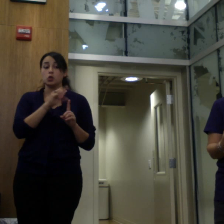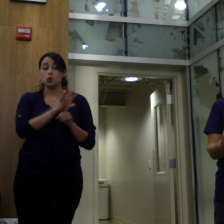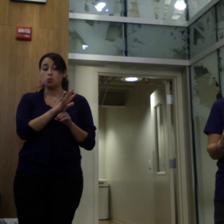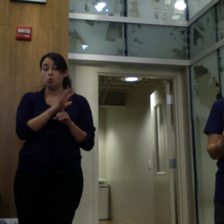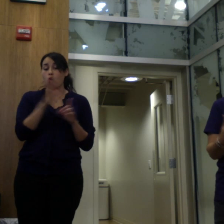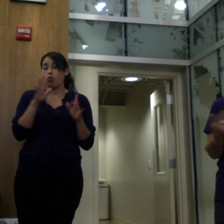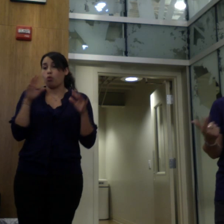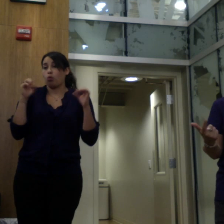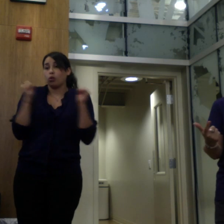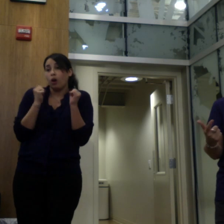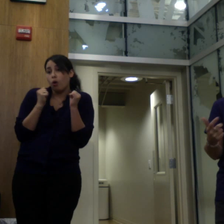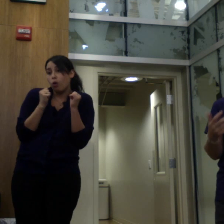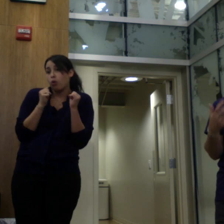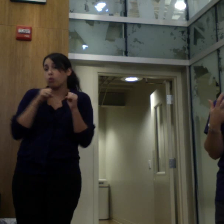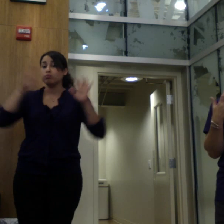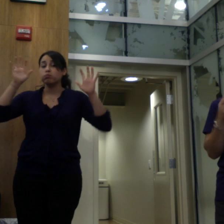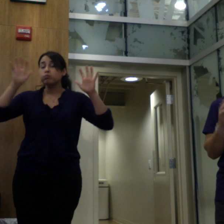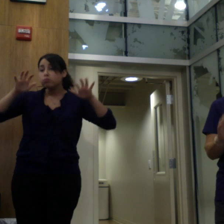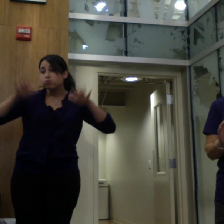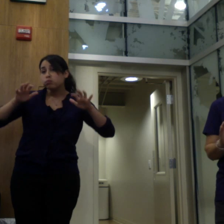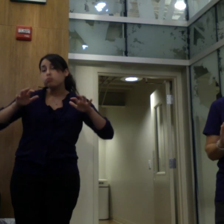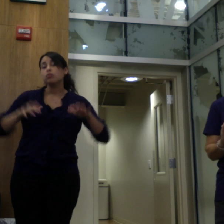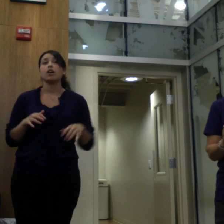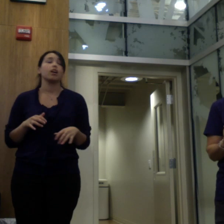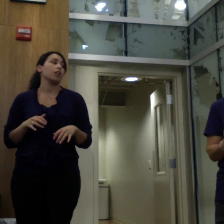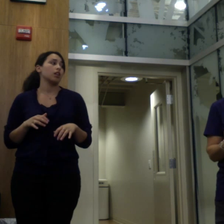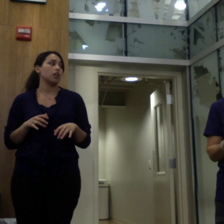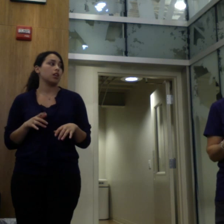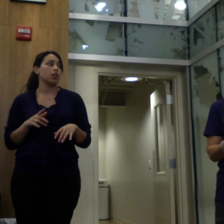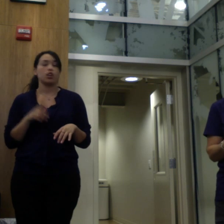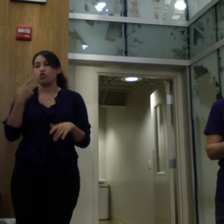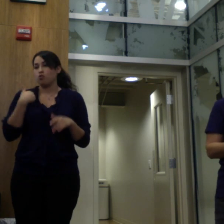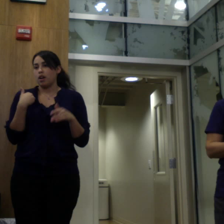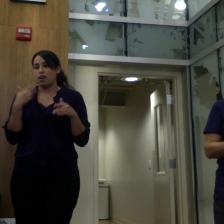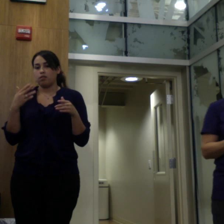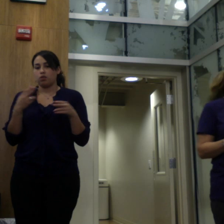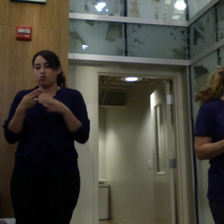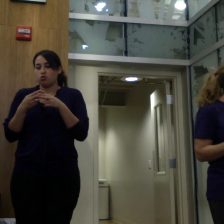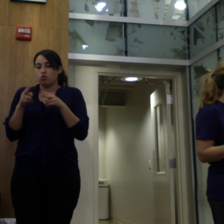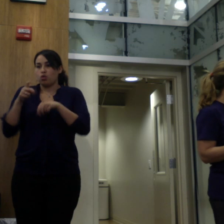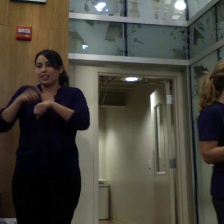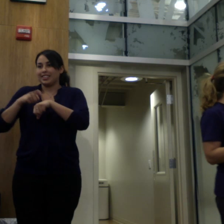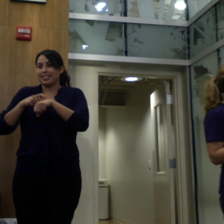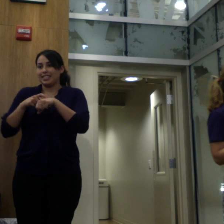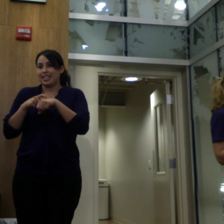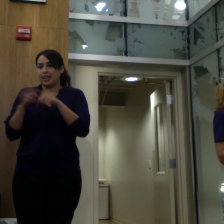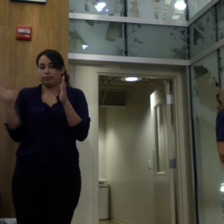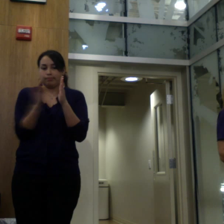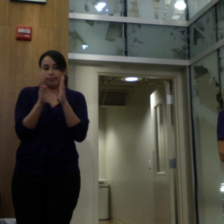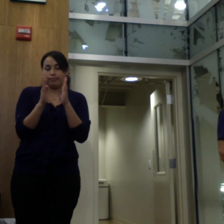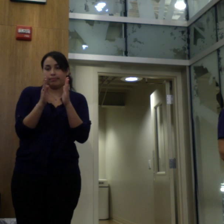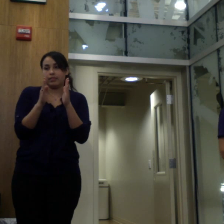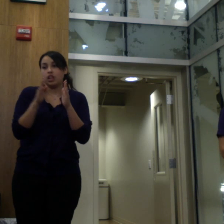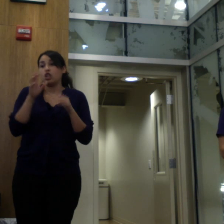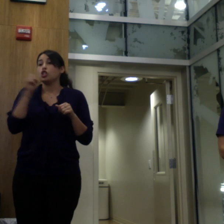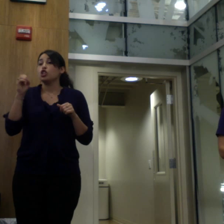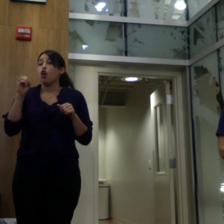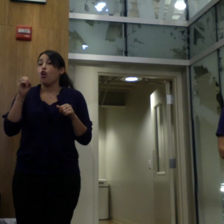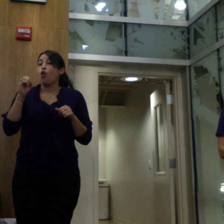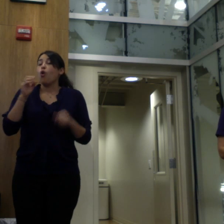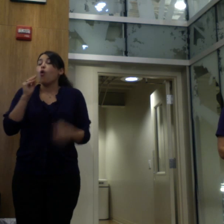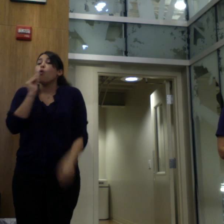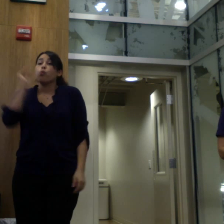be it cold, rain, you have even a shorter amount of time. So shelter is probably going to be your